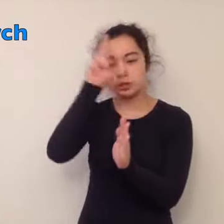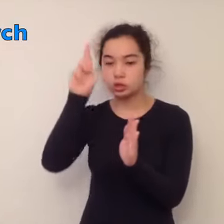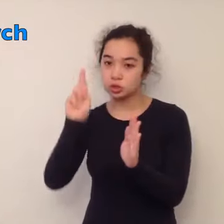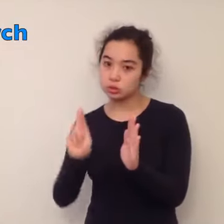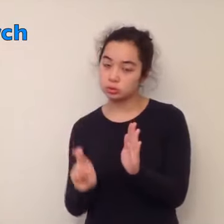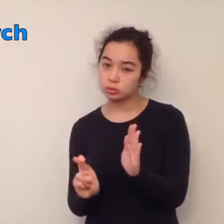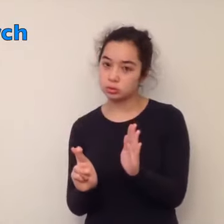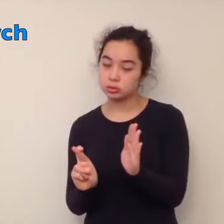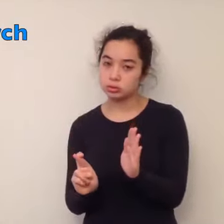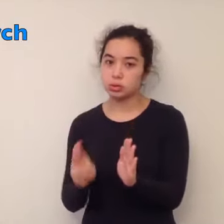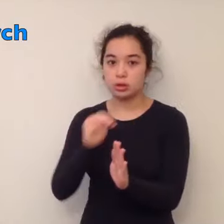March.